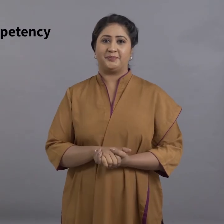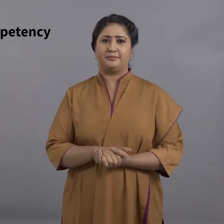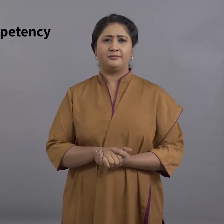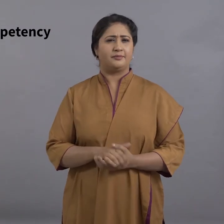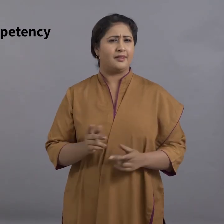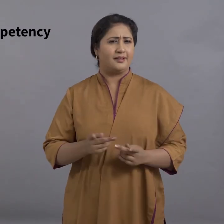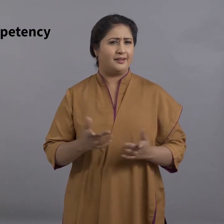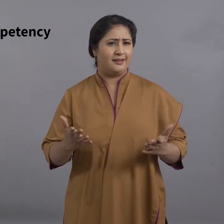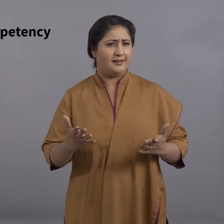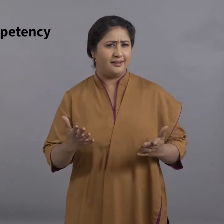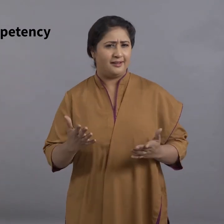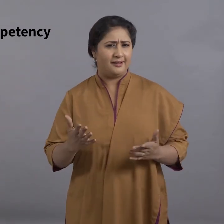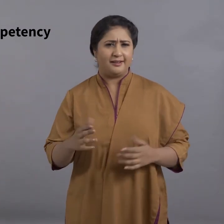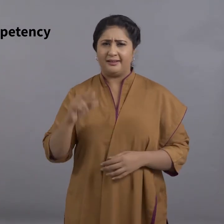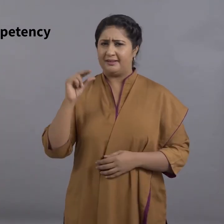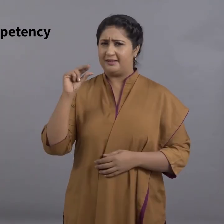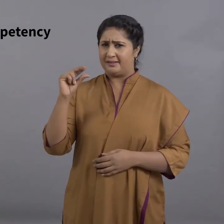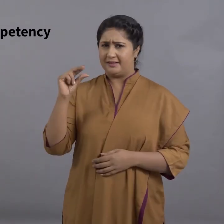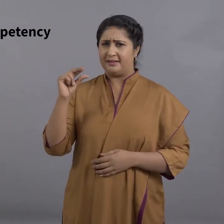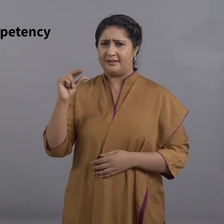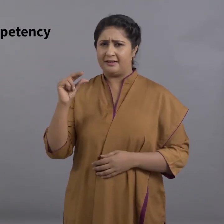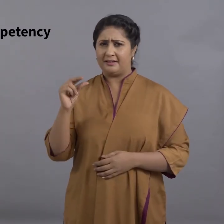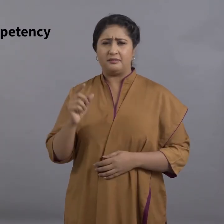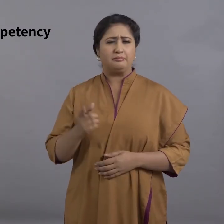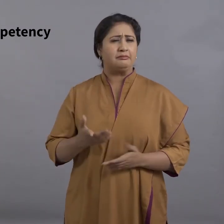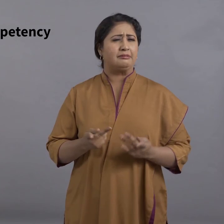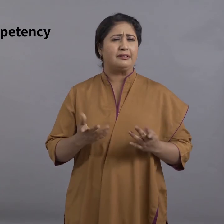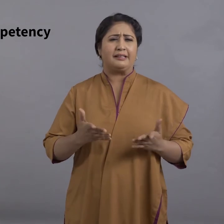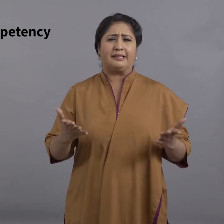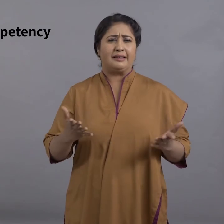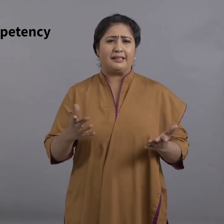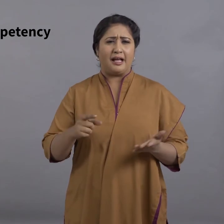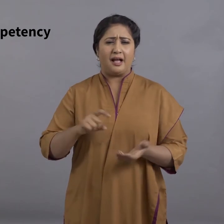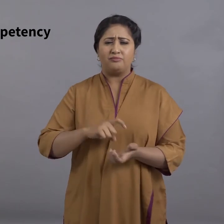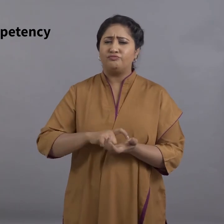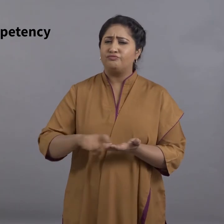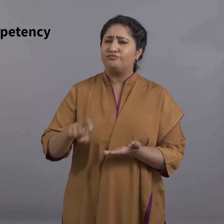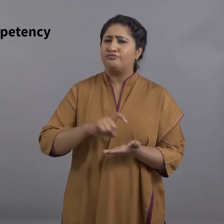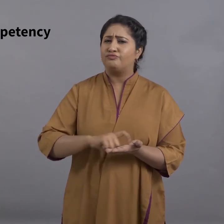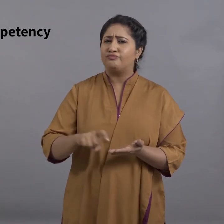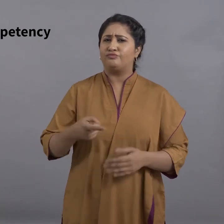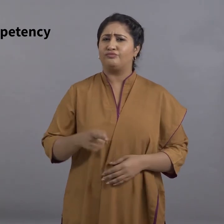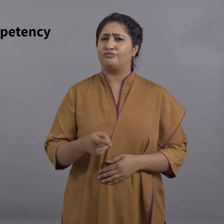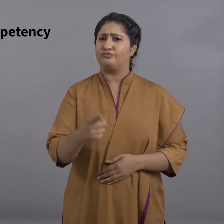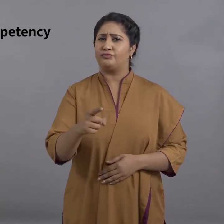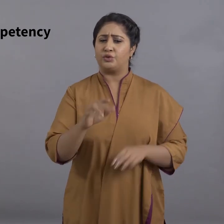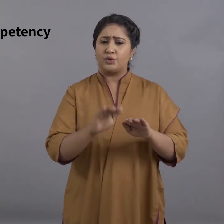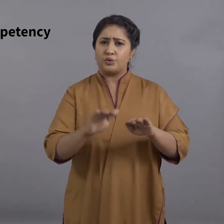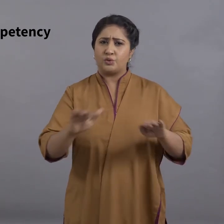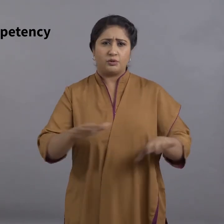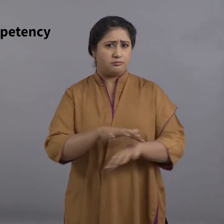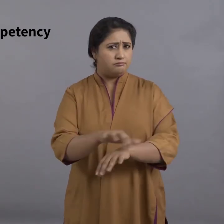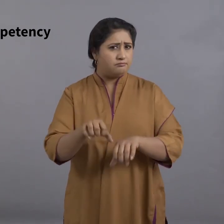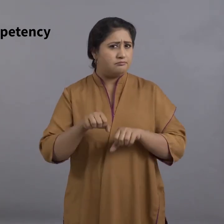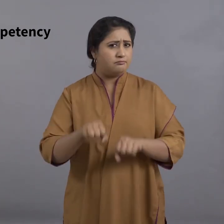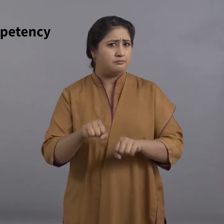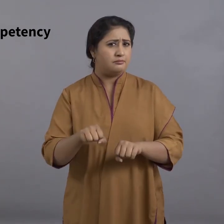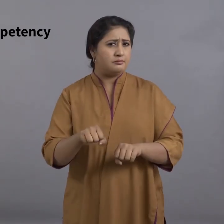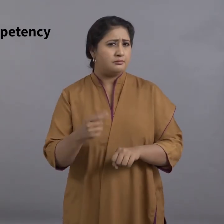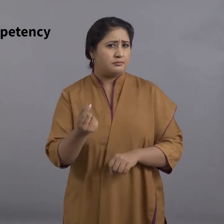How to assess and what criteria to use for categorizing students' ability in general